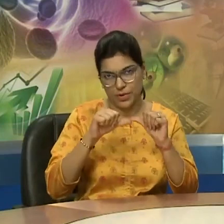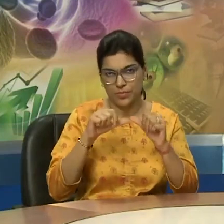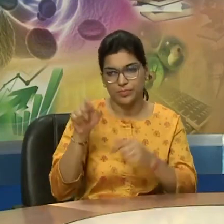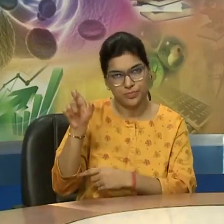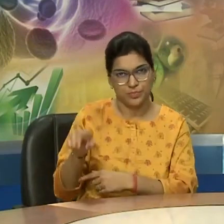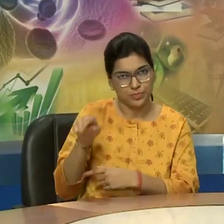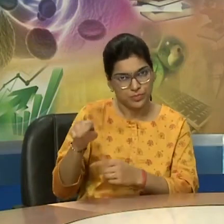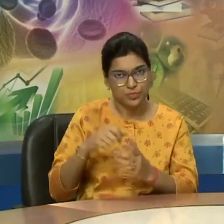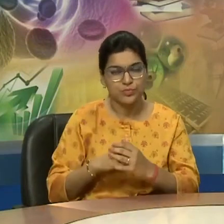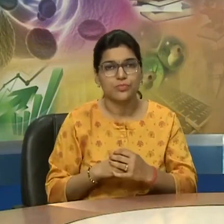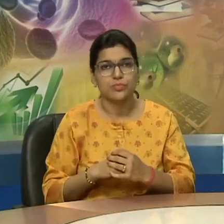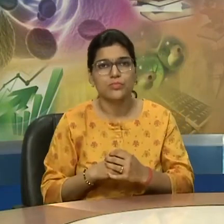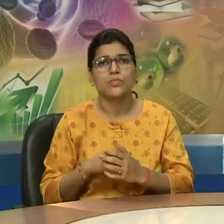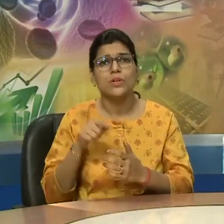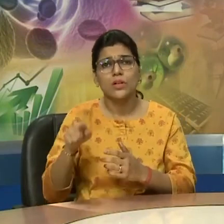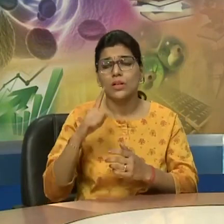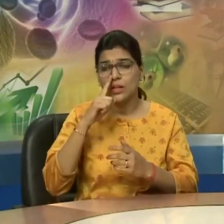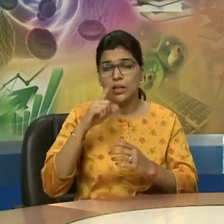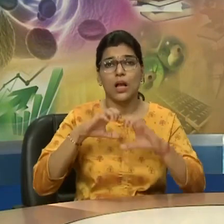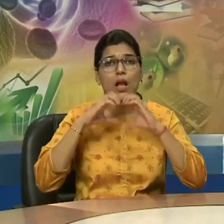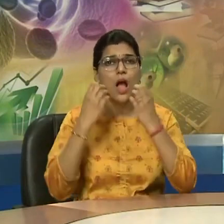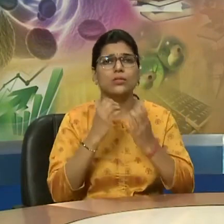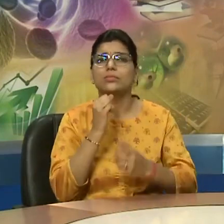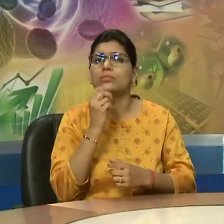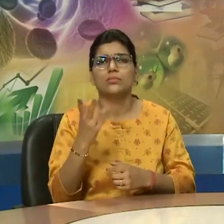already 6 in the evening.